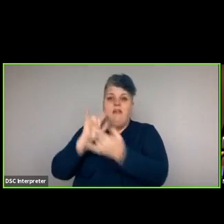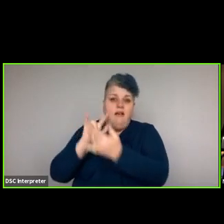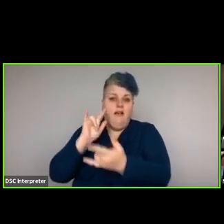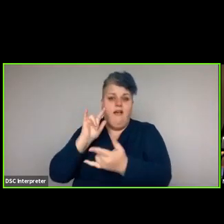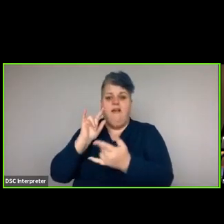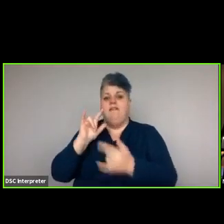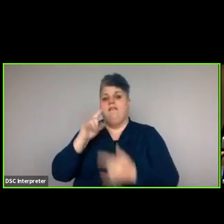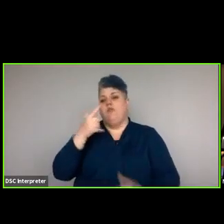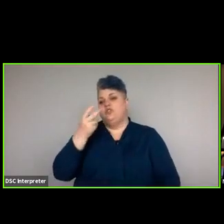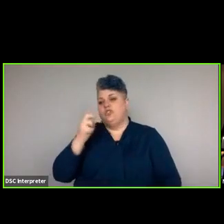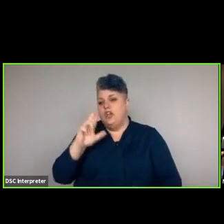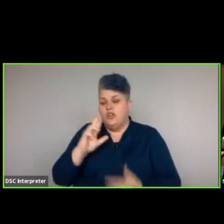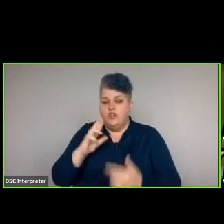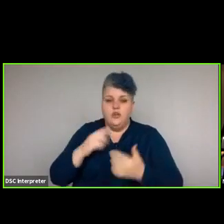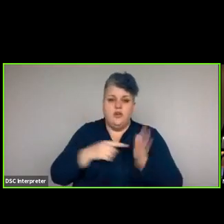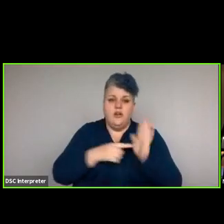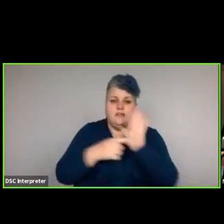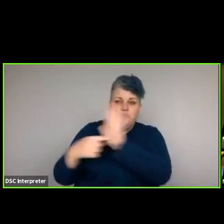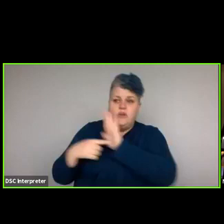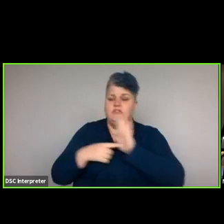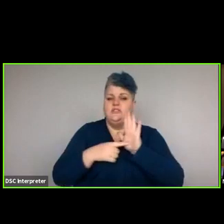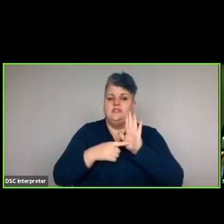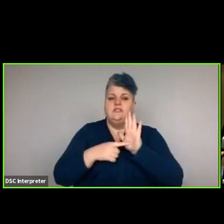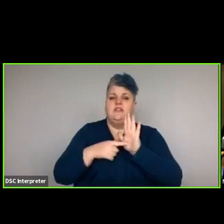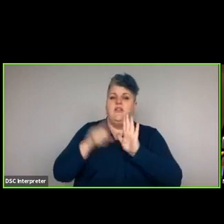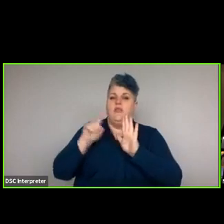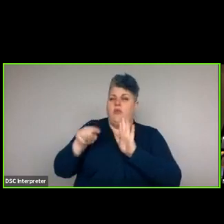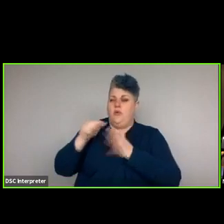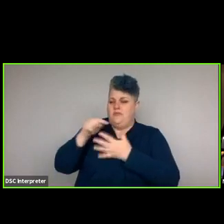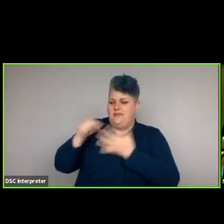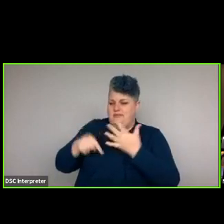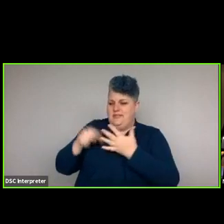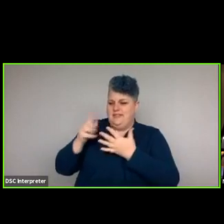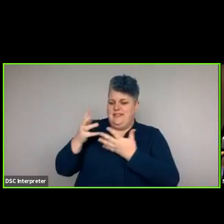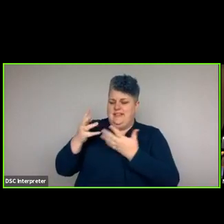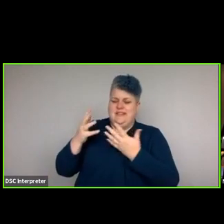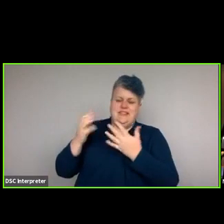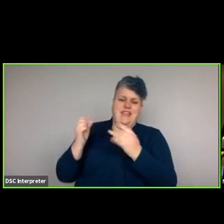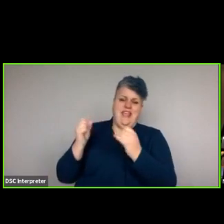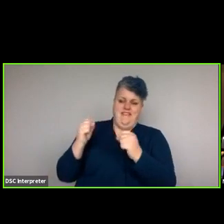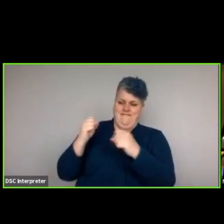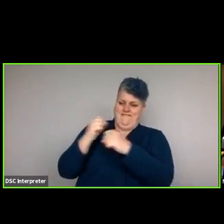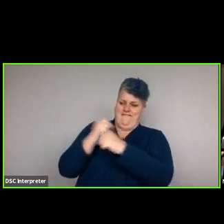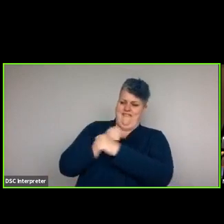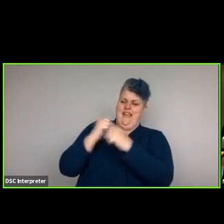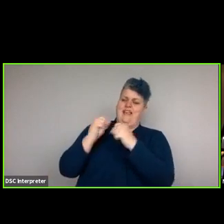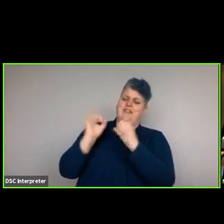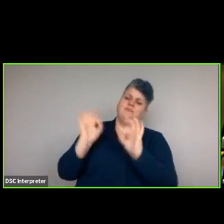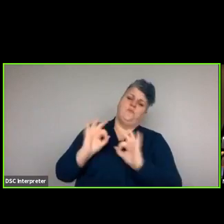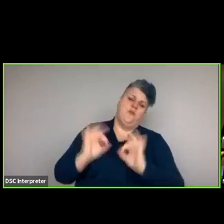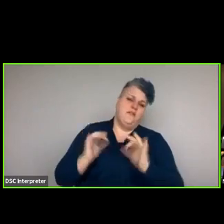gender are so, that fight is so meaningless in this moment, and so